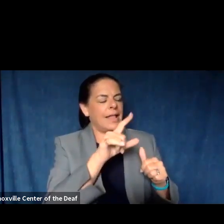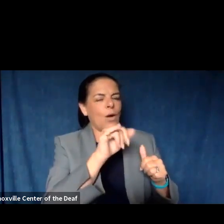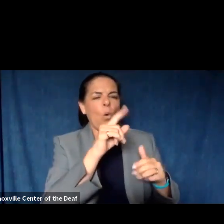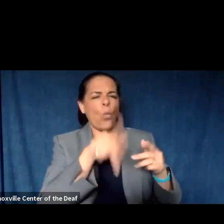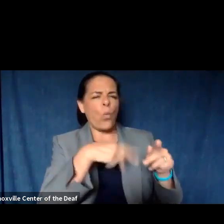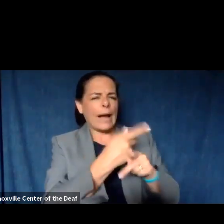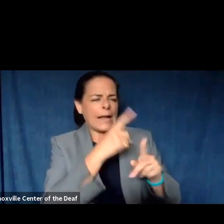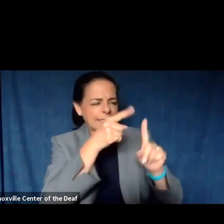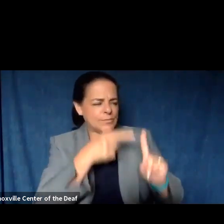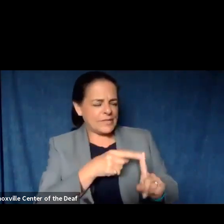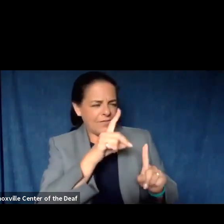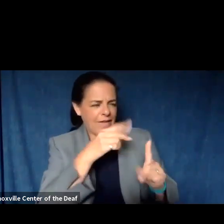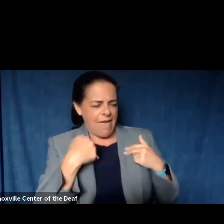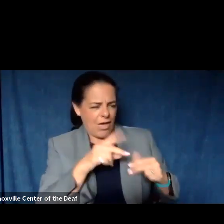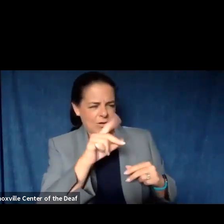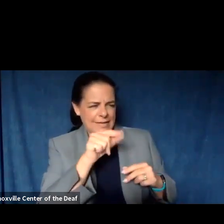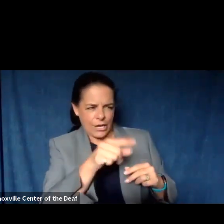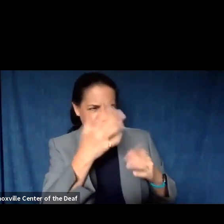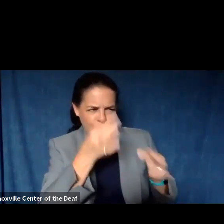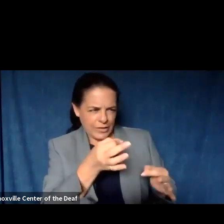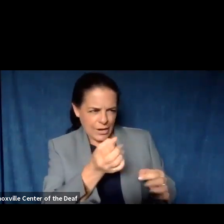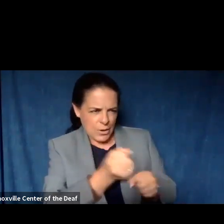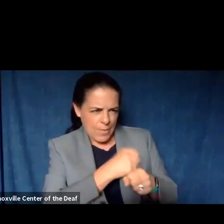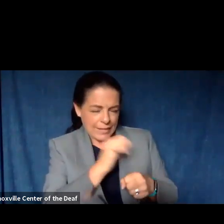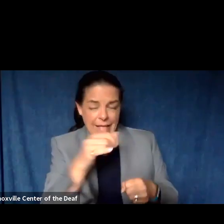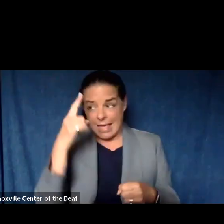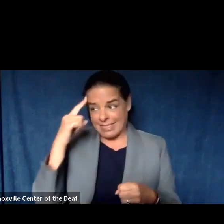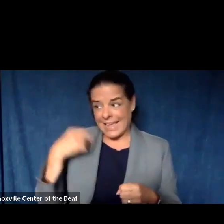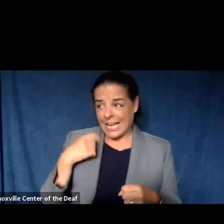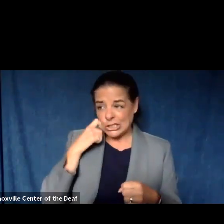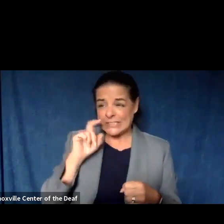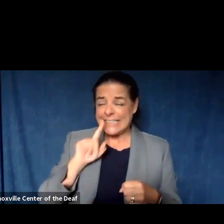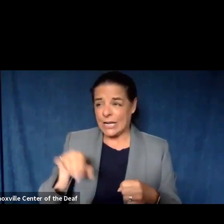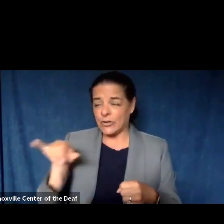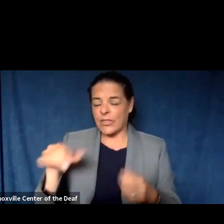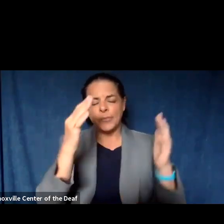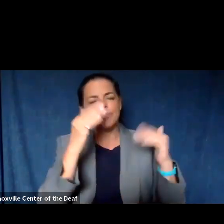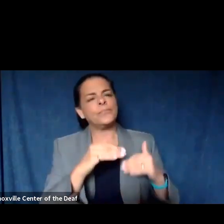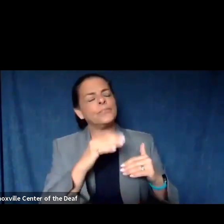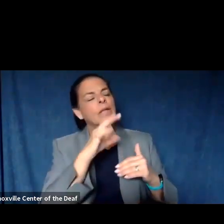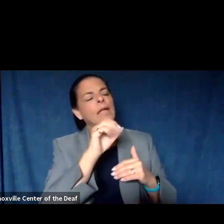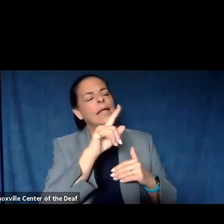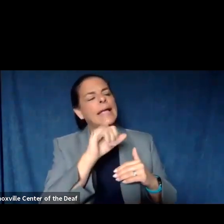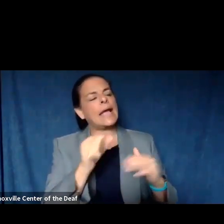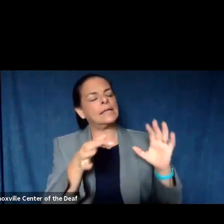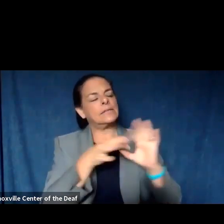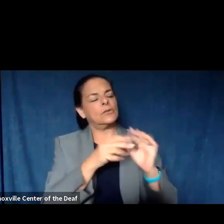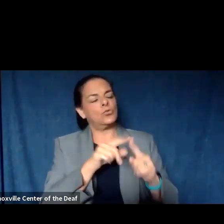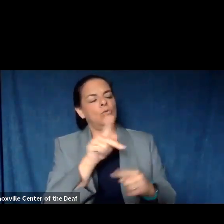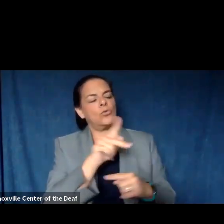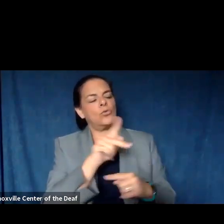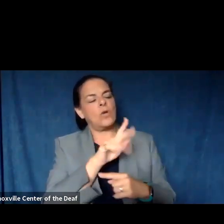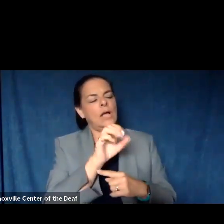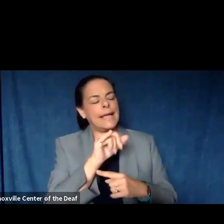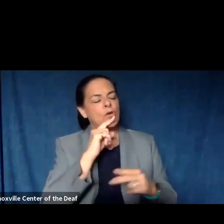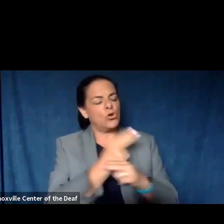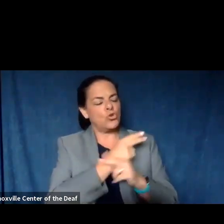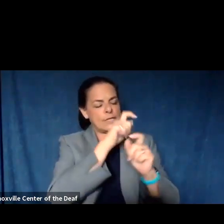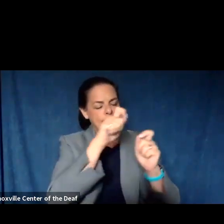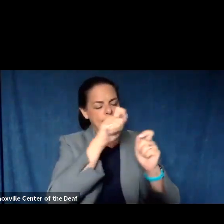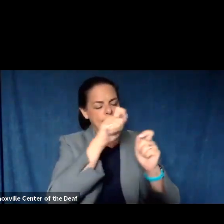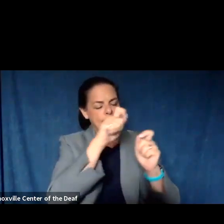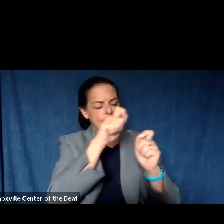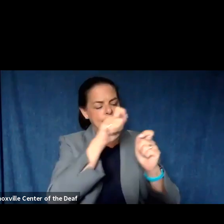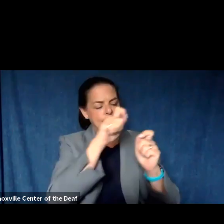the two of you using to make decisions? Yeah, I think I just answered. His next question is, counties adjacent to Knox County are using specific measures